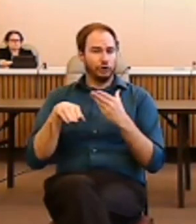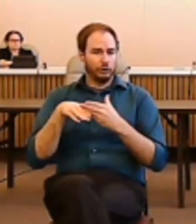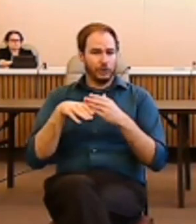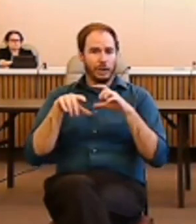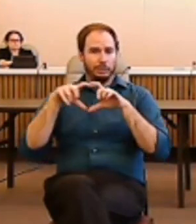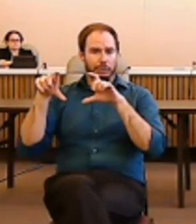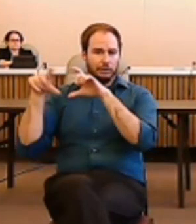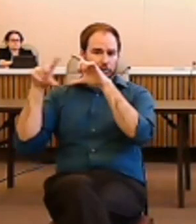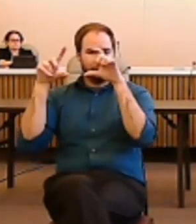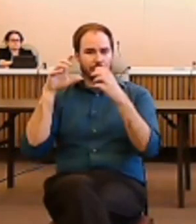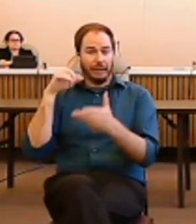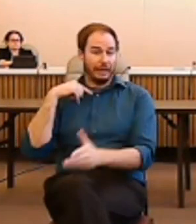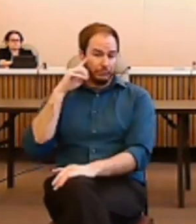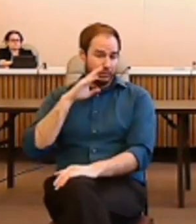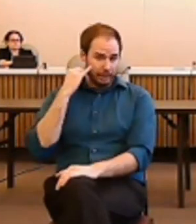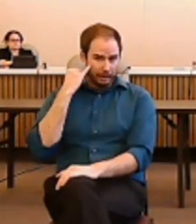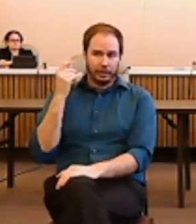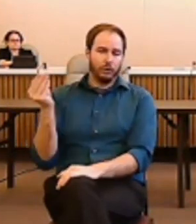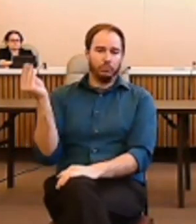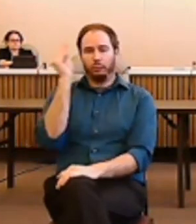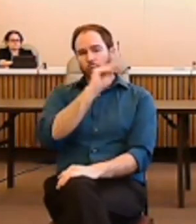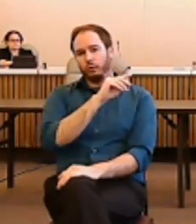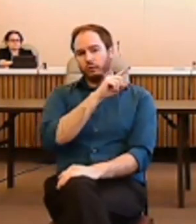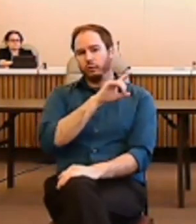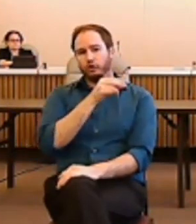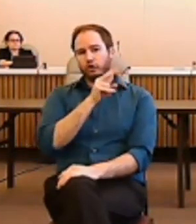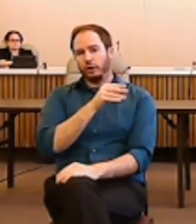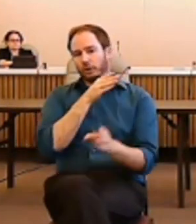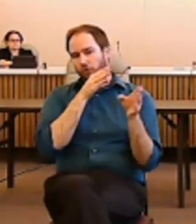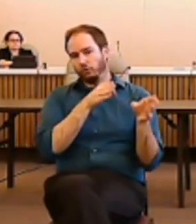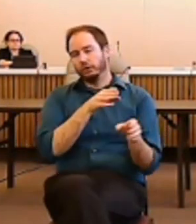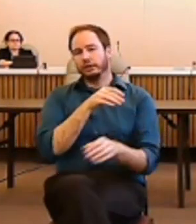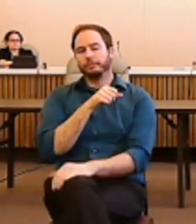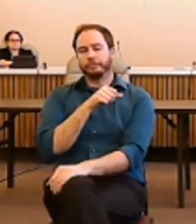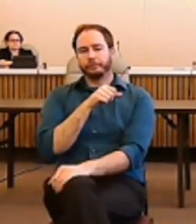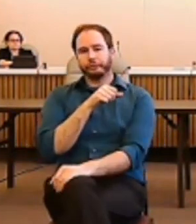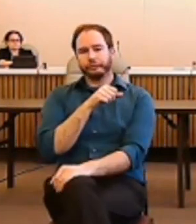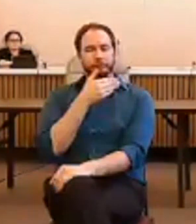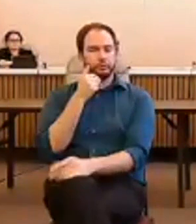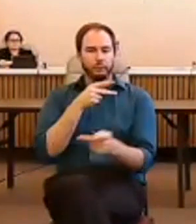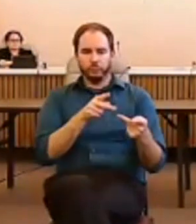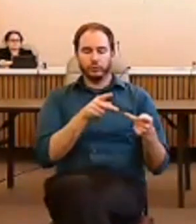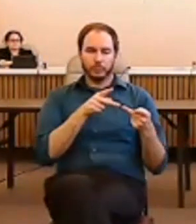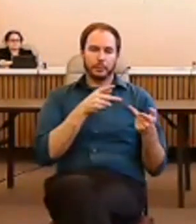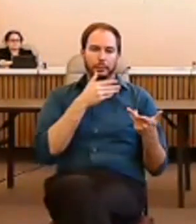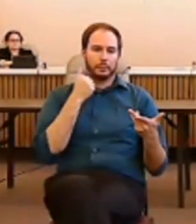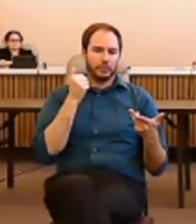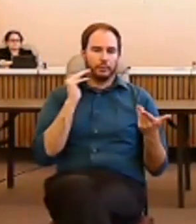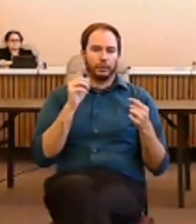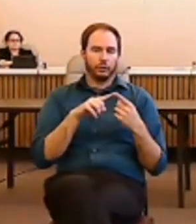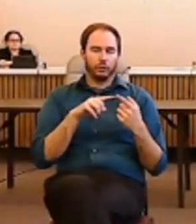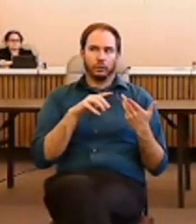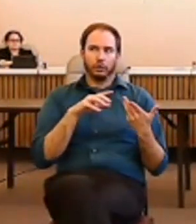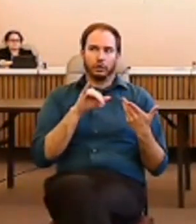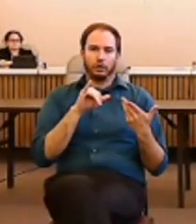that was bad there, and is now on John Street extension, a better location and better than ice arena that's